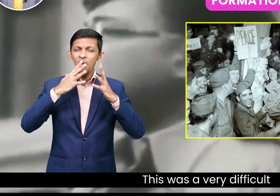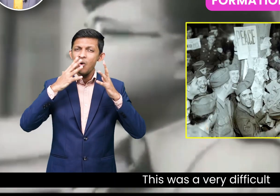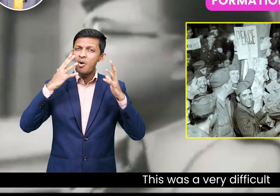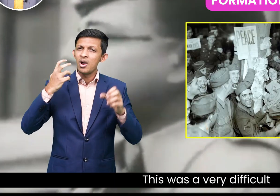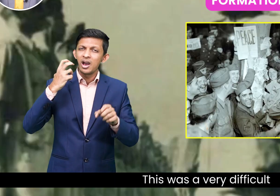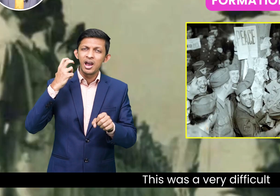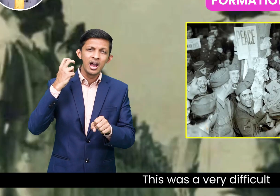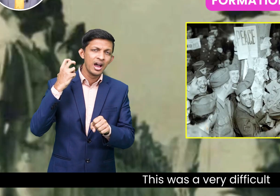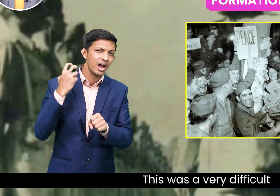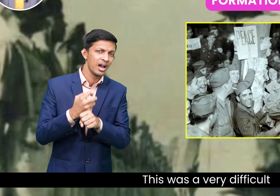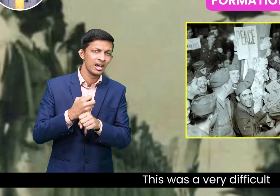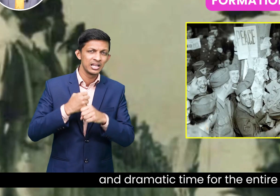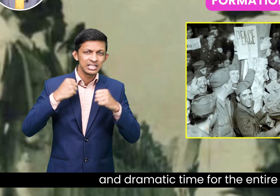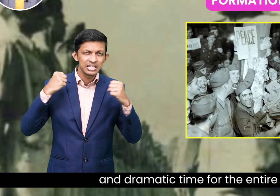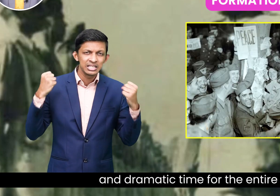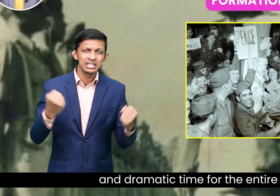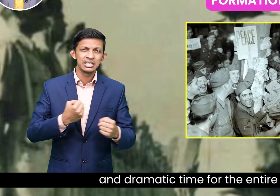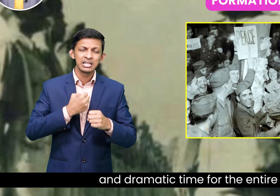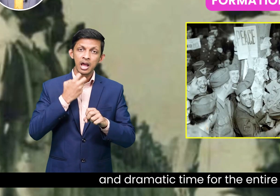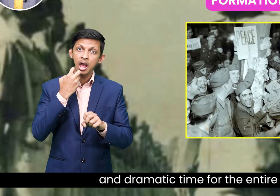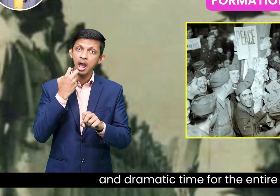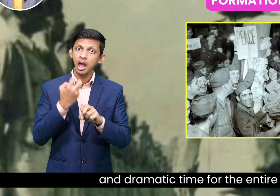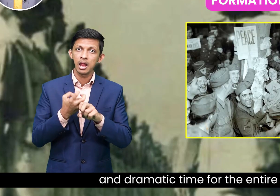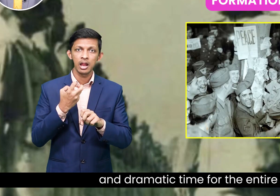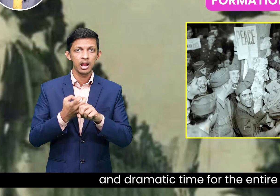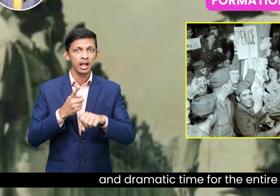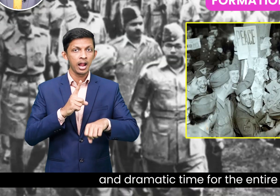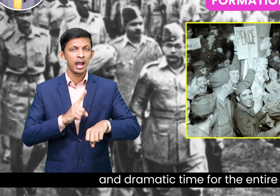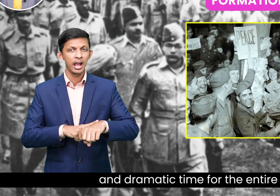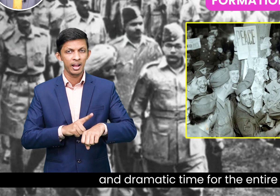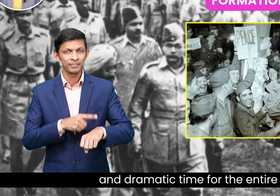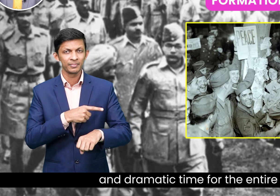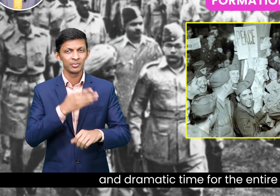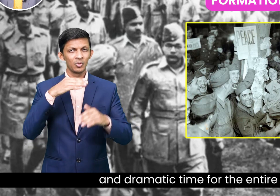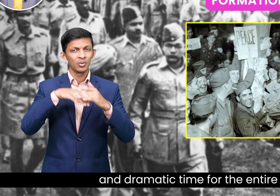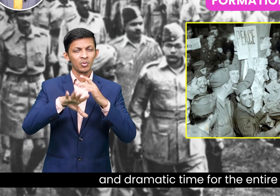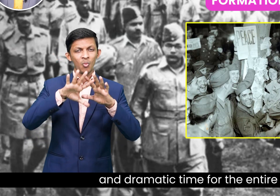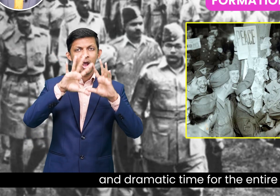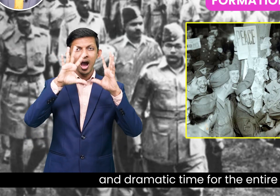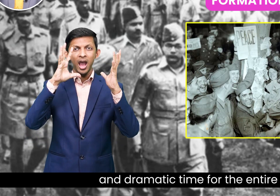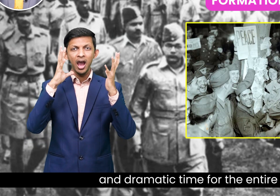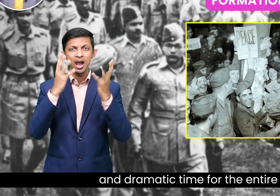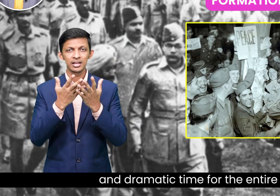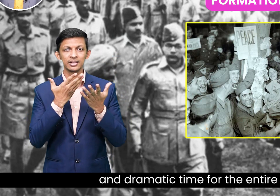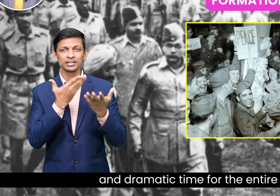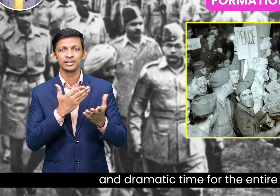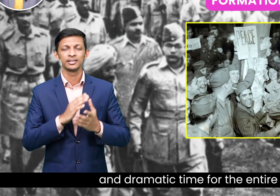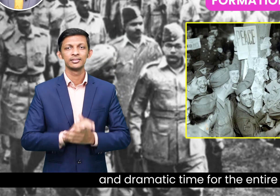This was a very difficult and dramatic time for the entire world.